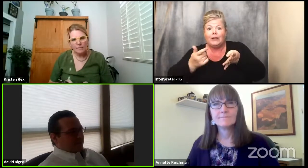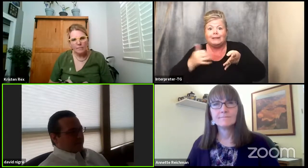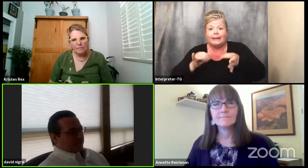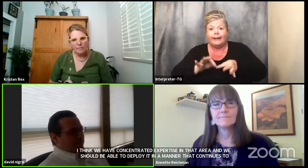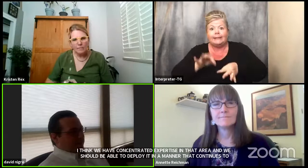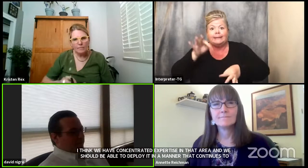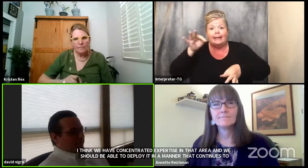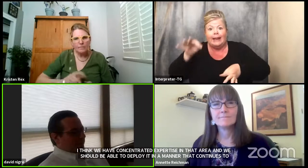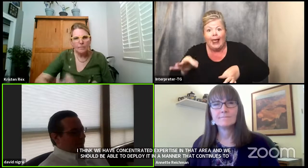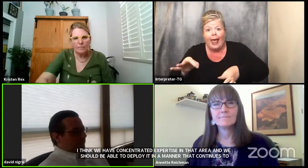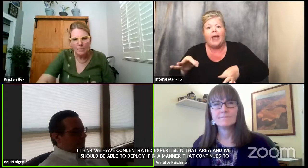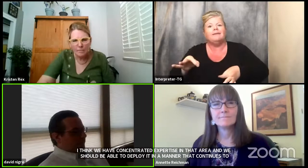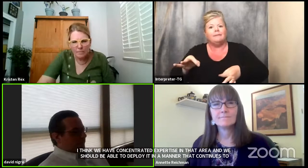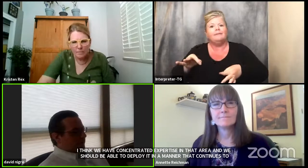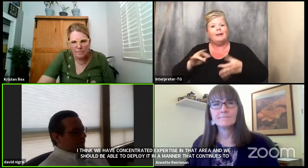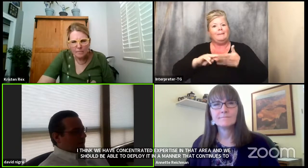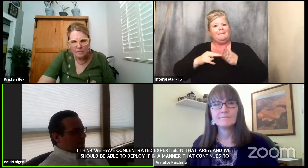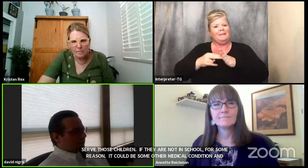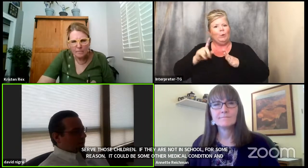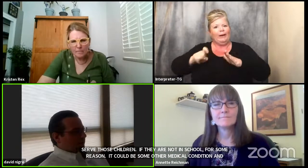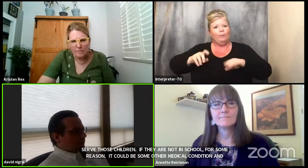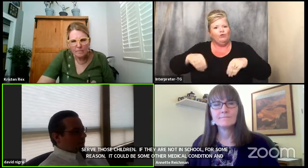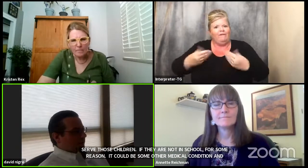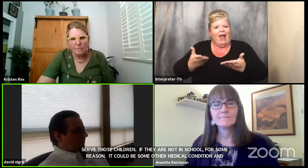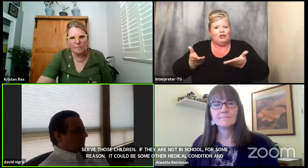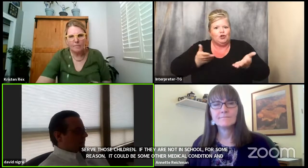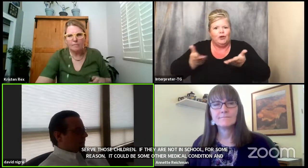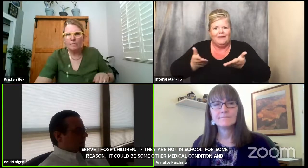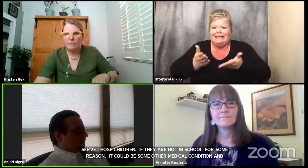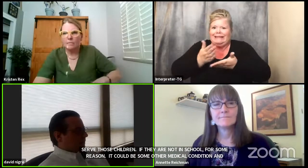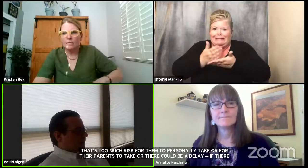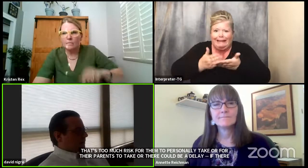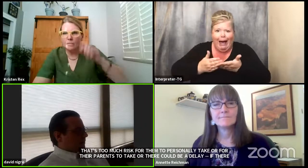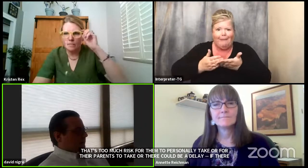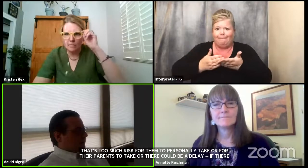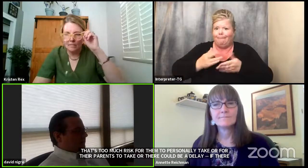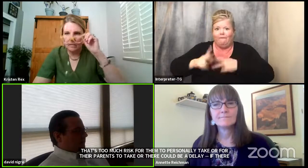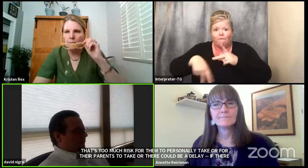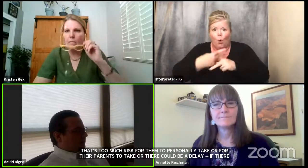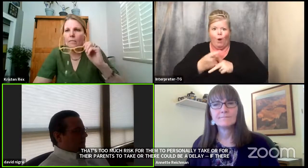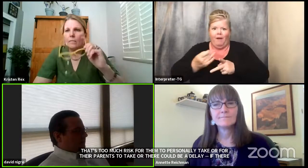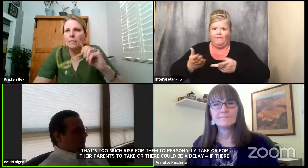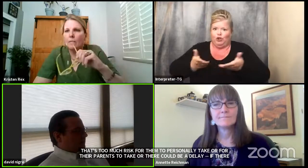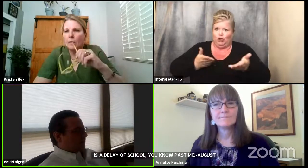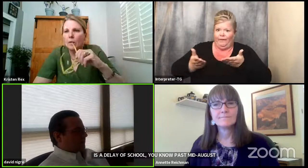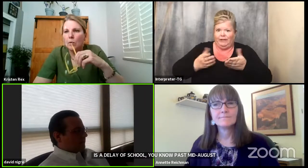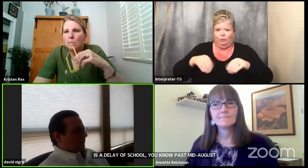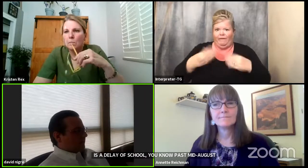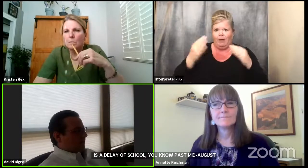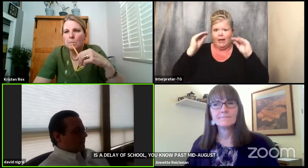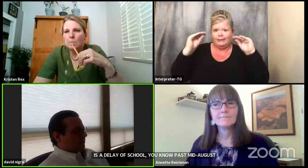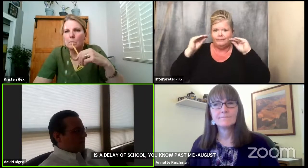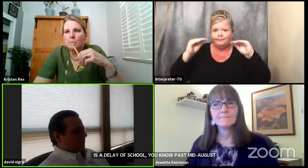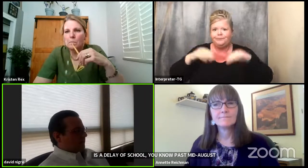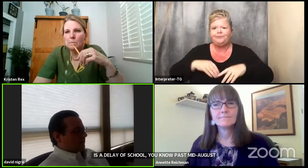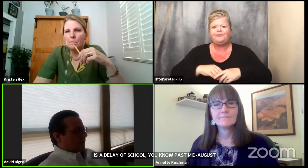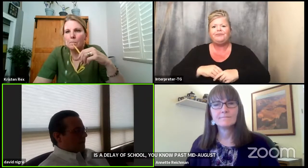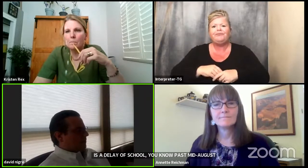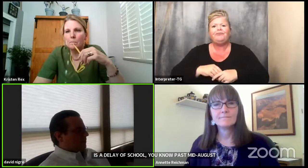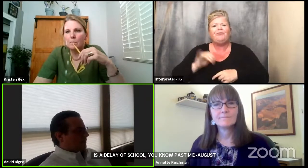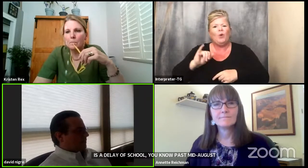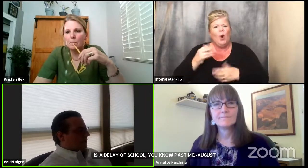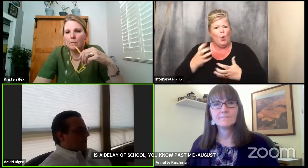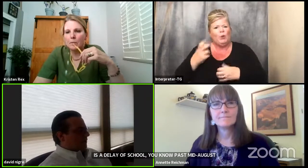they're going to need to be able to be served in some manner. So I would also like to see some